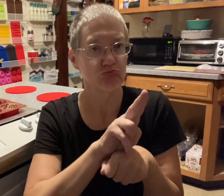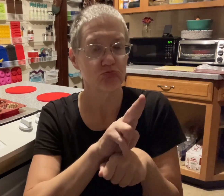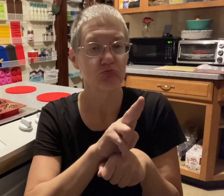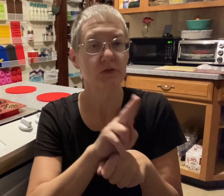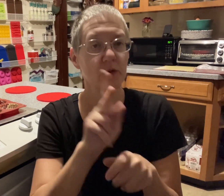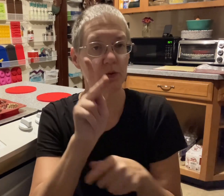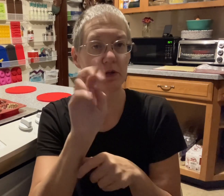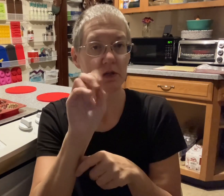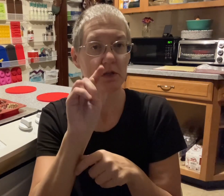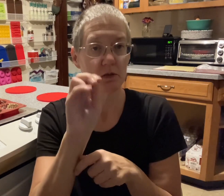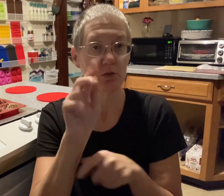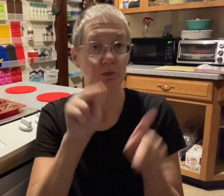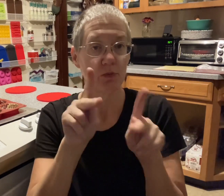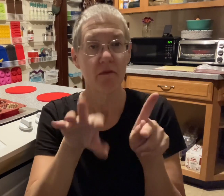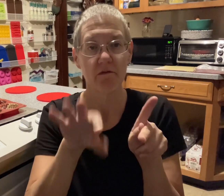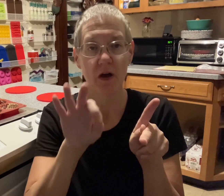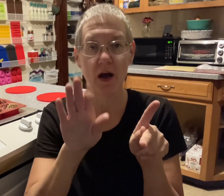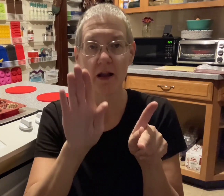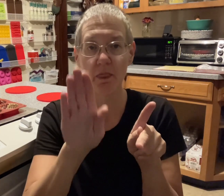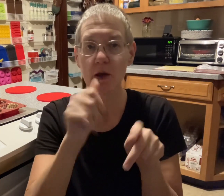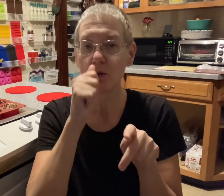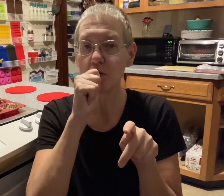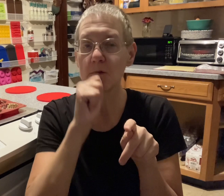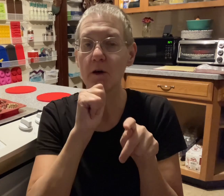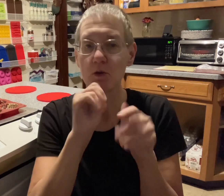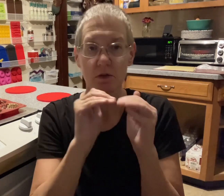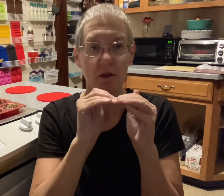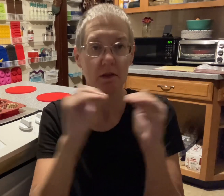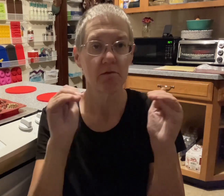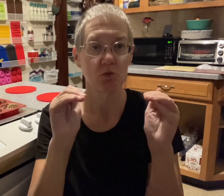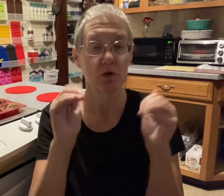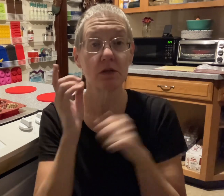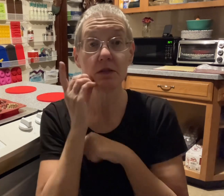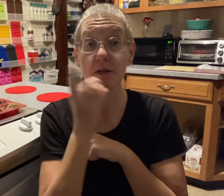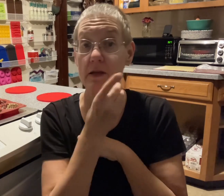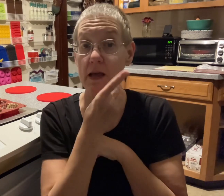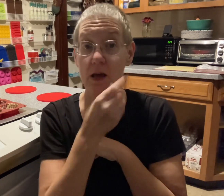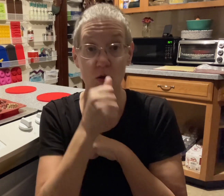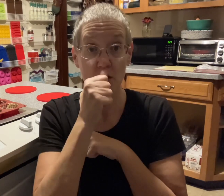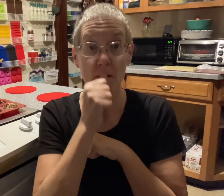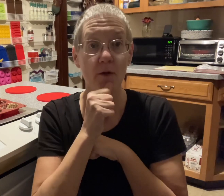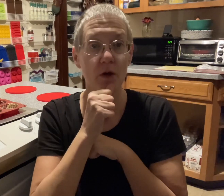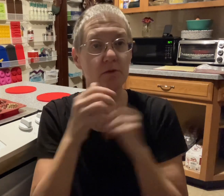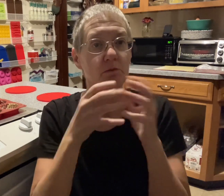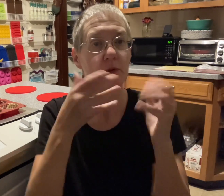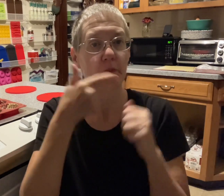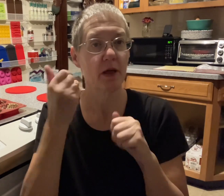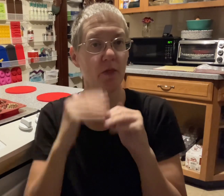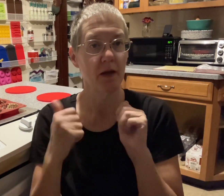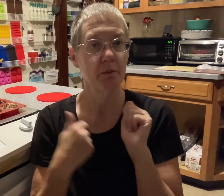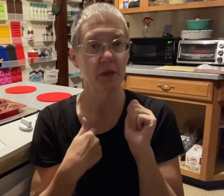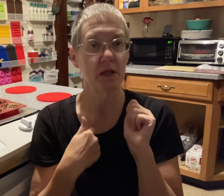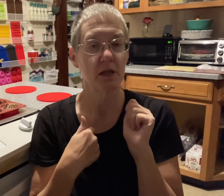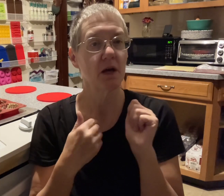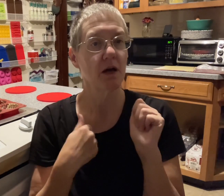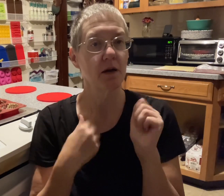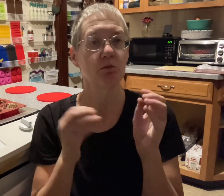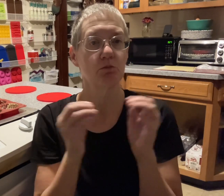find their own tolerance after they've gotten used to it. Dale has a much higher tolerance than I do.